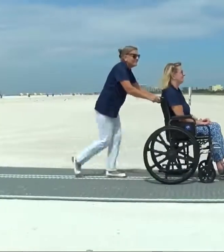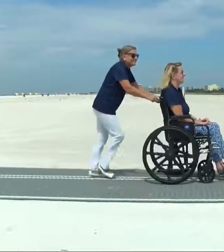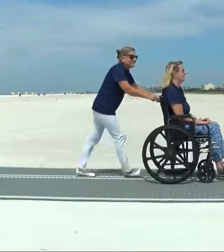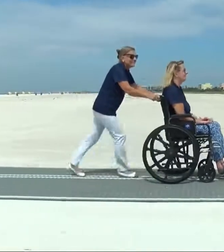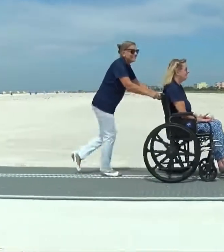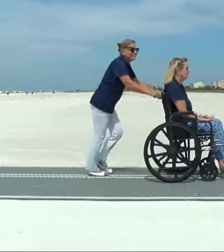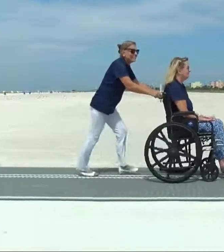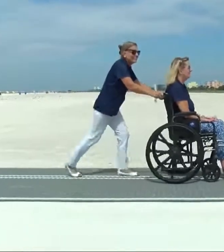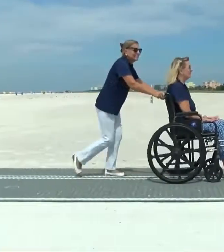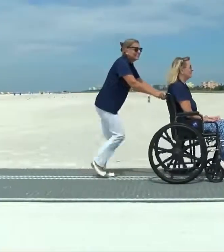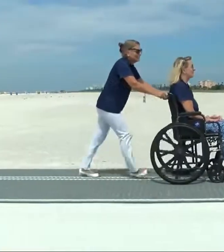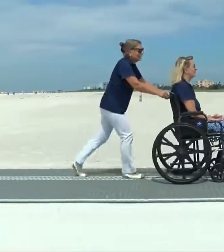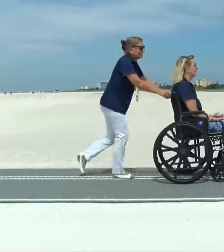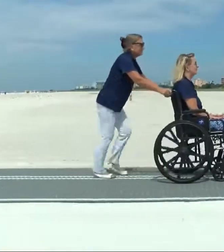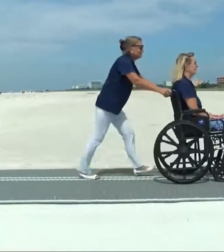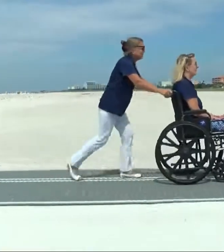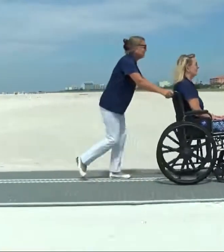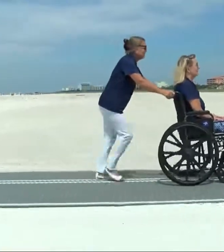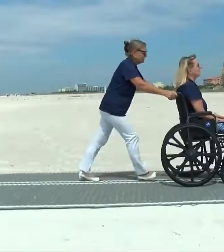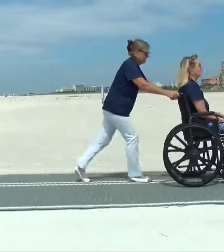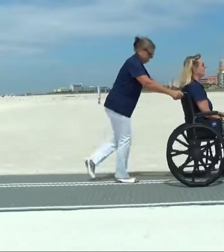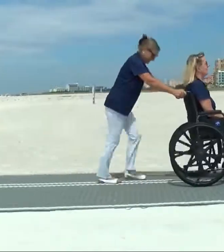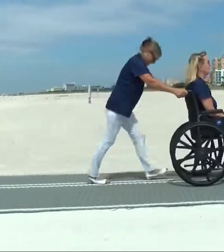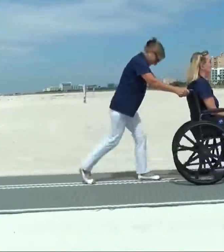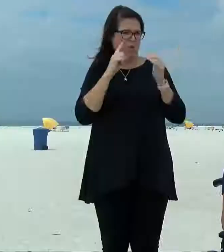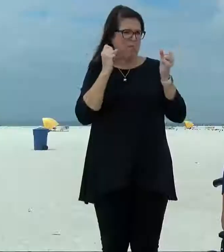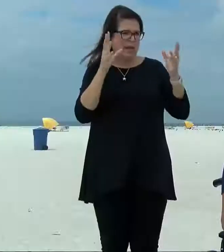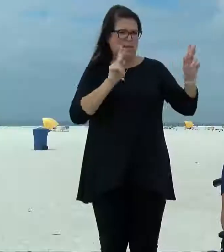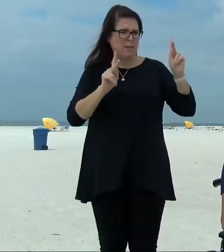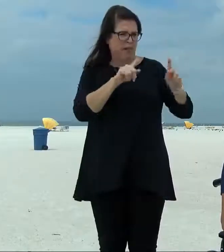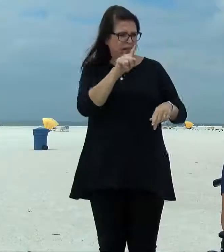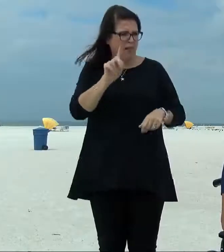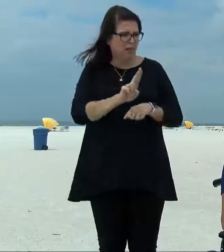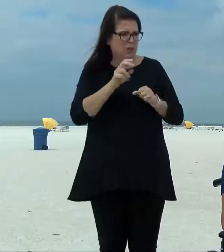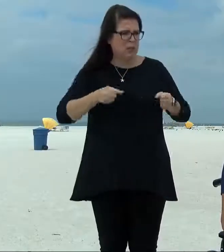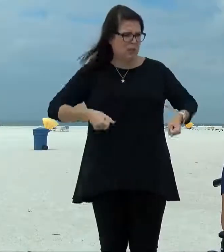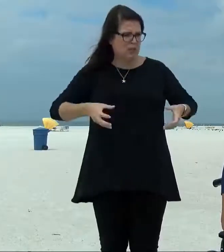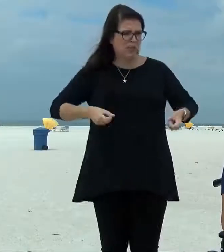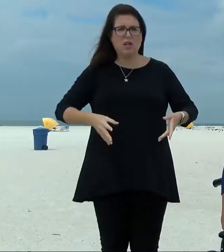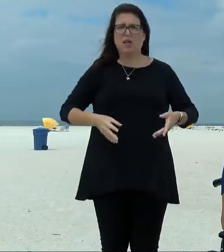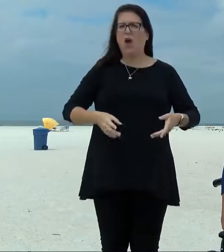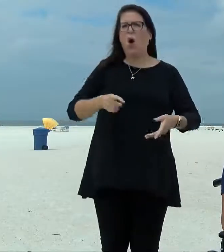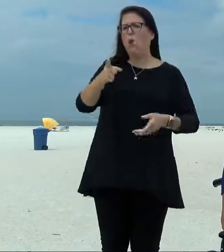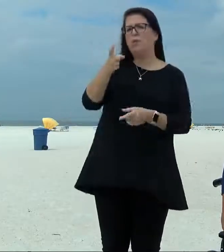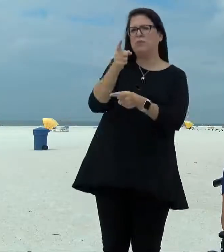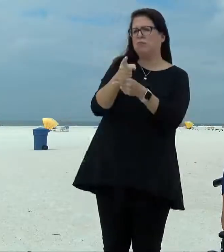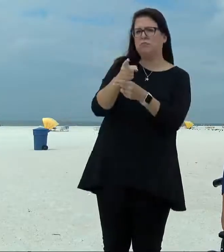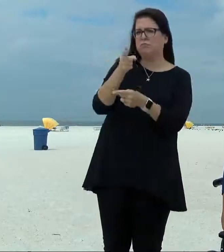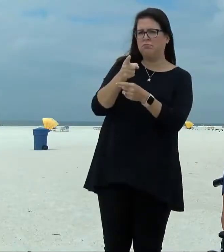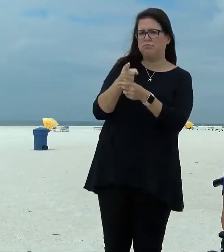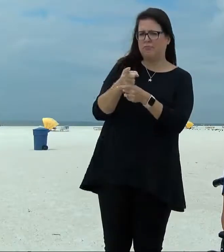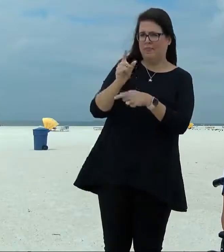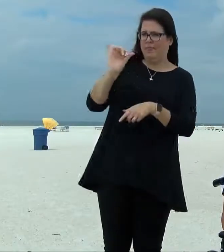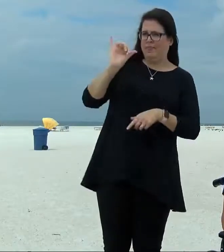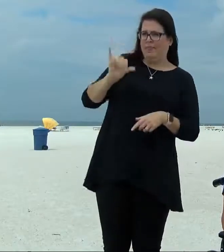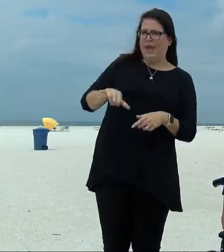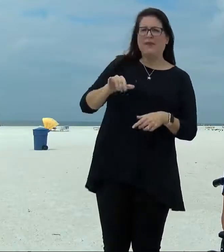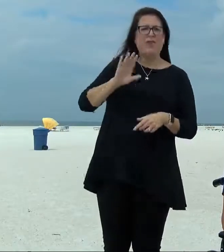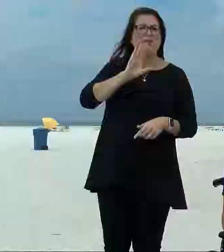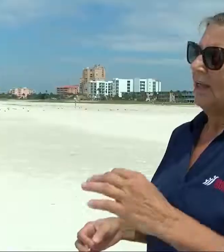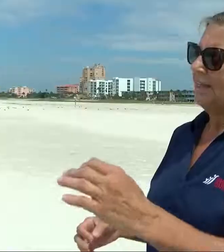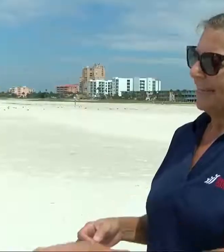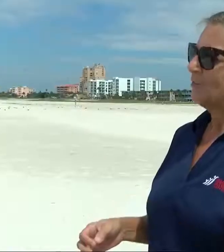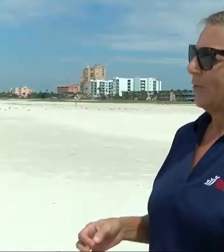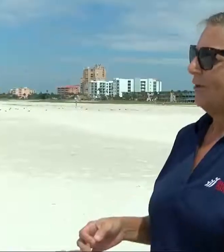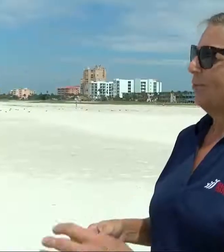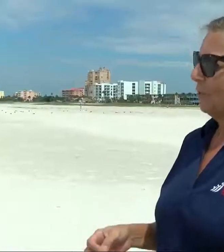public parks and beaches statewide have these mats. It's very frustrating, only because I want to be like everybody